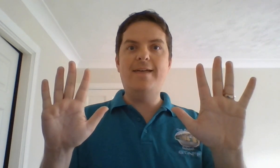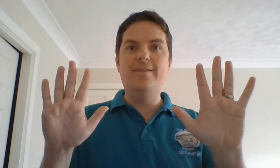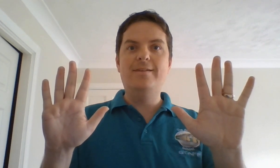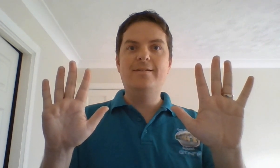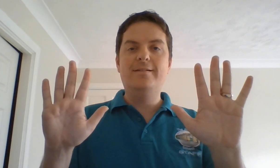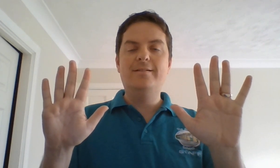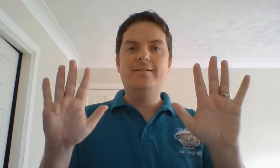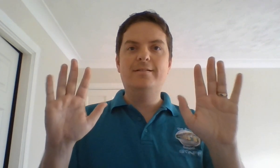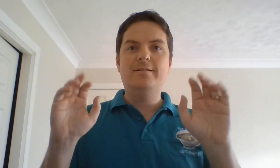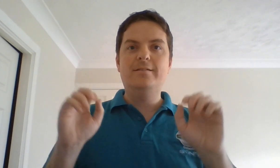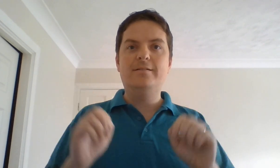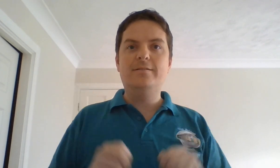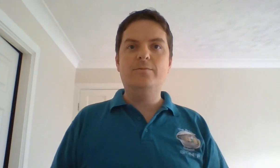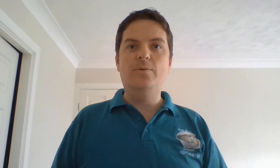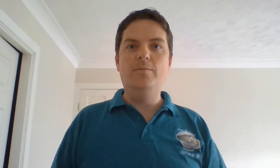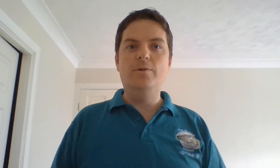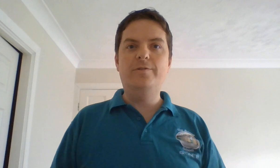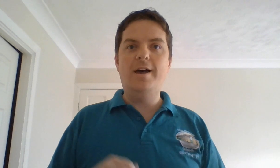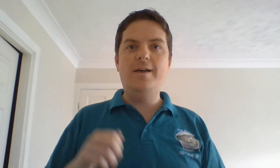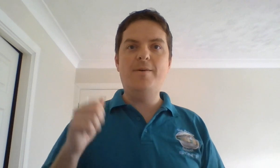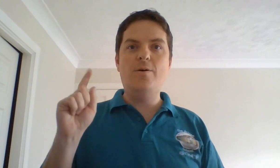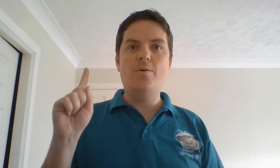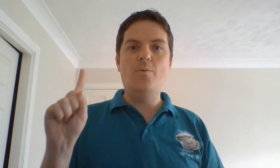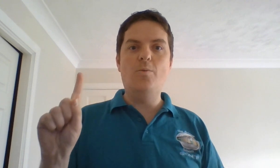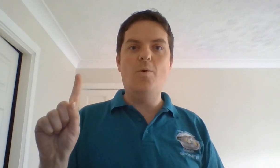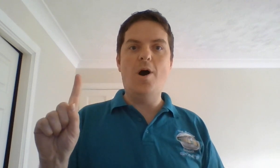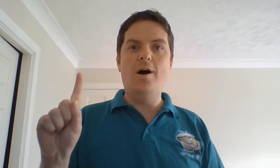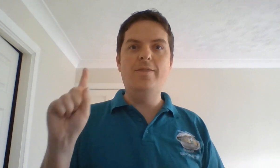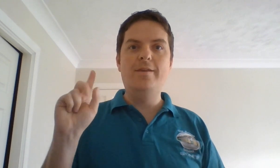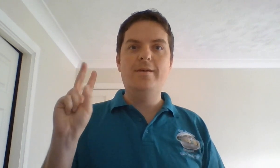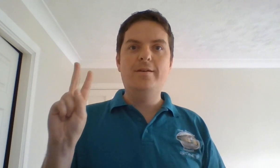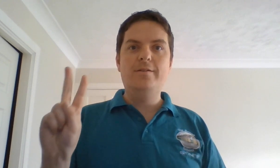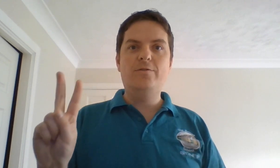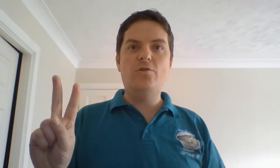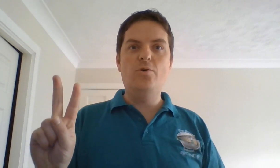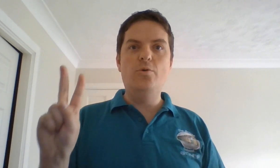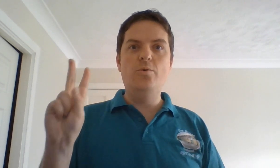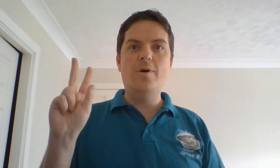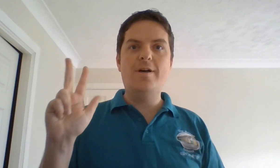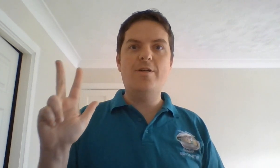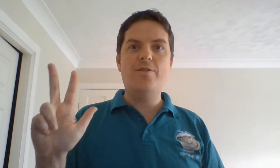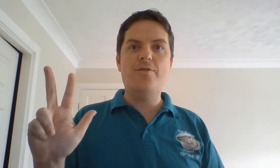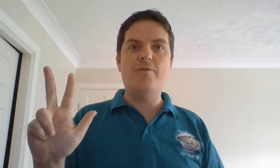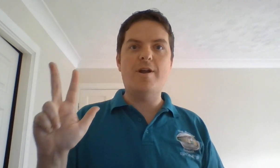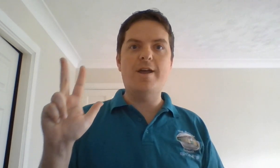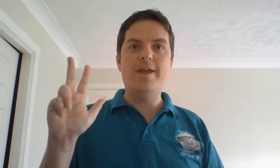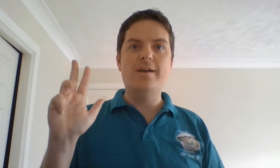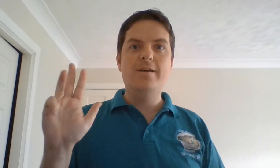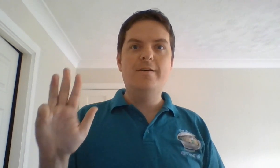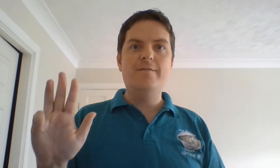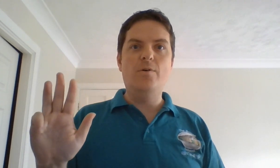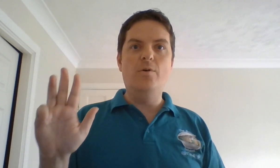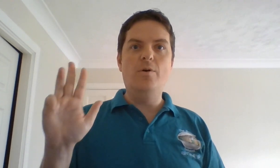One more time. One, two, three, four,